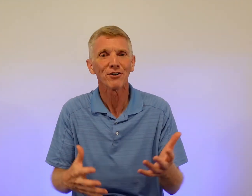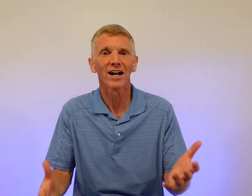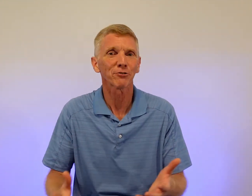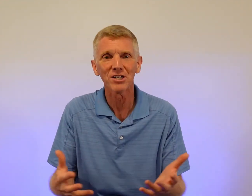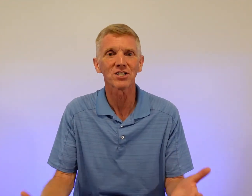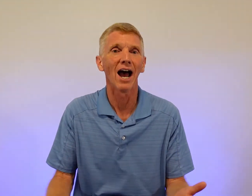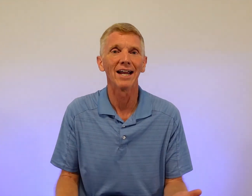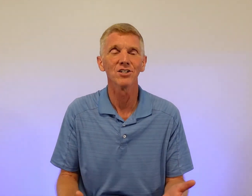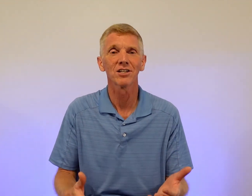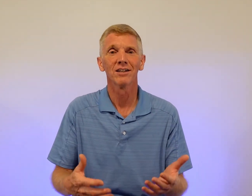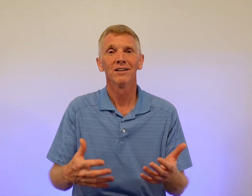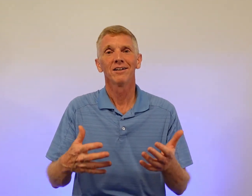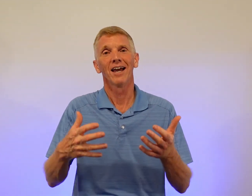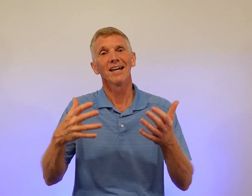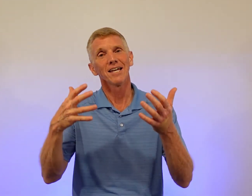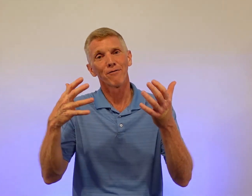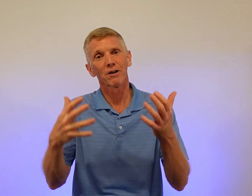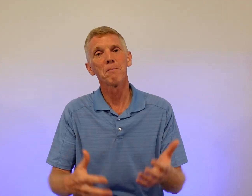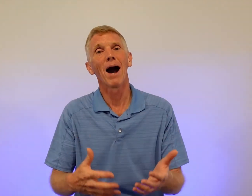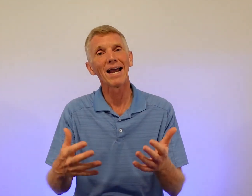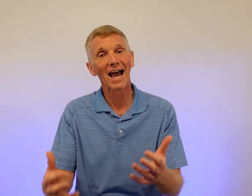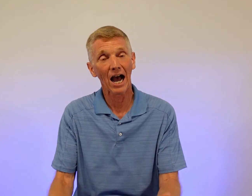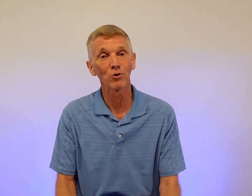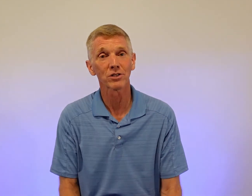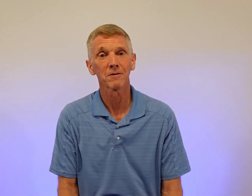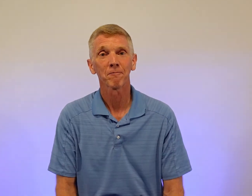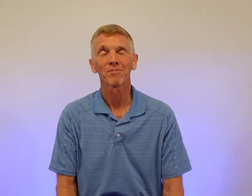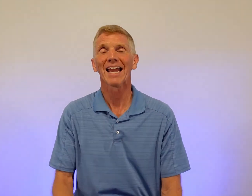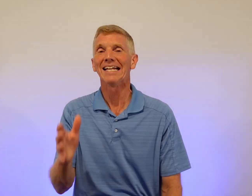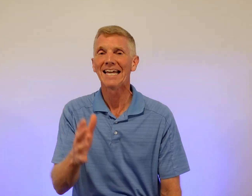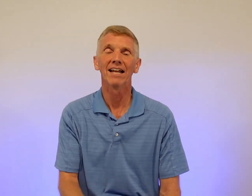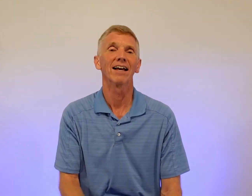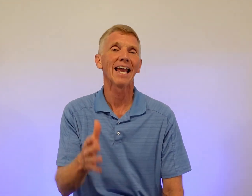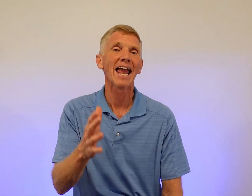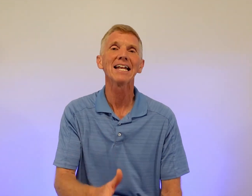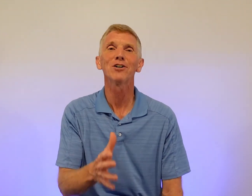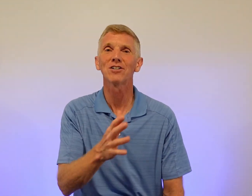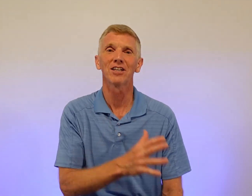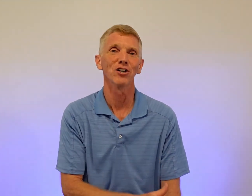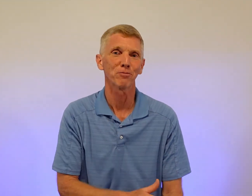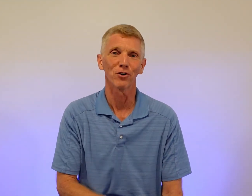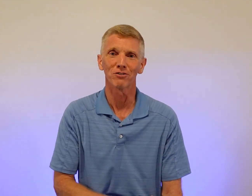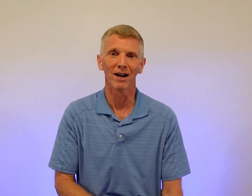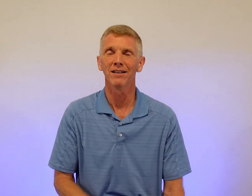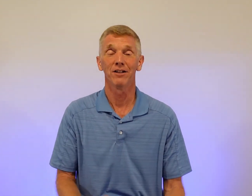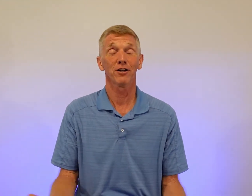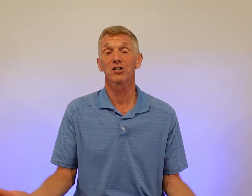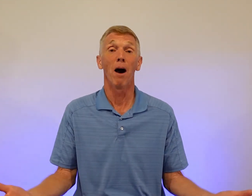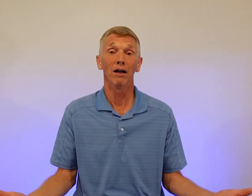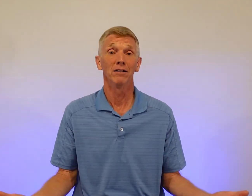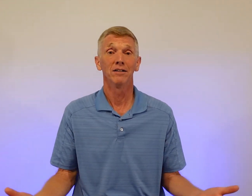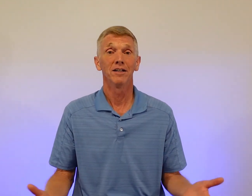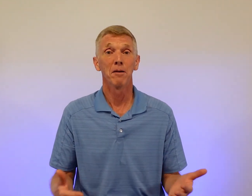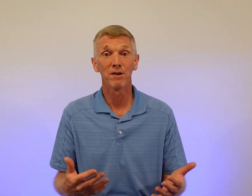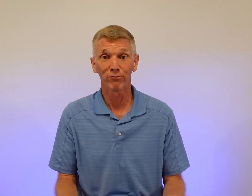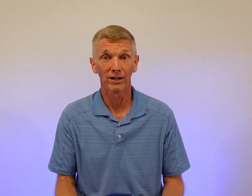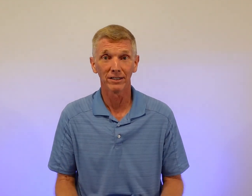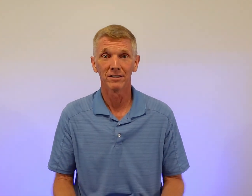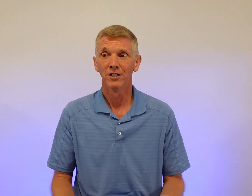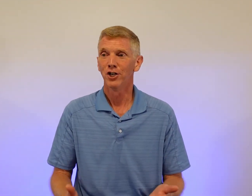introductory signs, okay, if they're going to be buying a house. And again, like any good salesperson, right, you're going to smile and be friendly. You'll